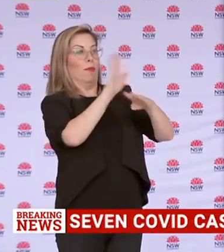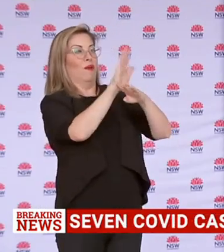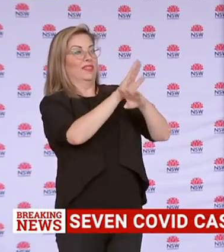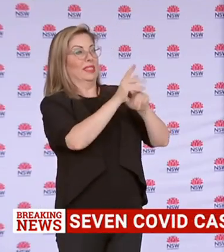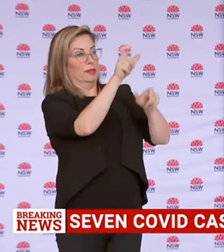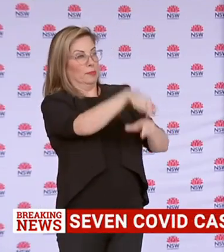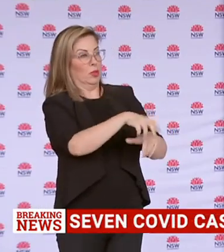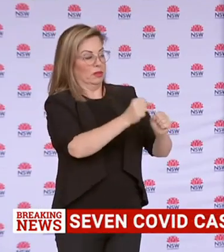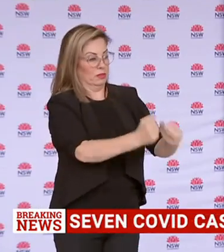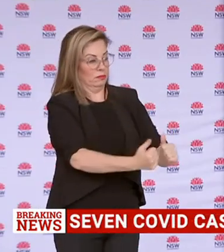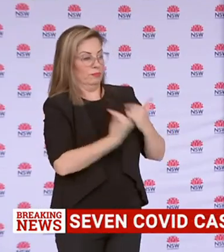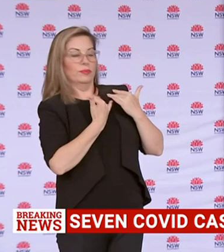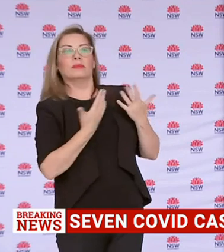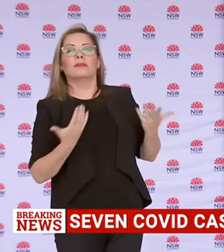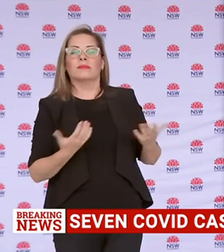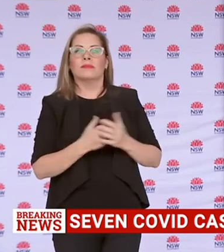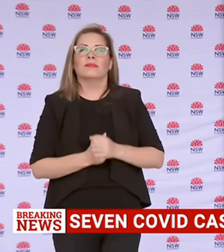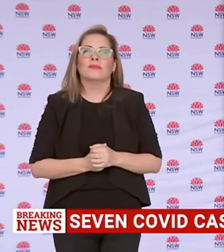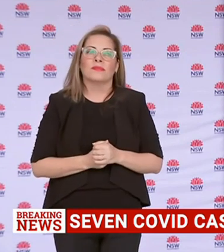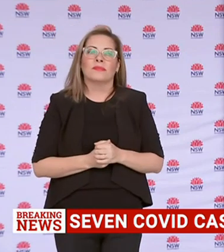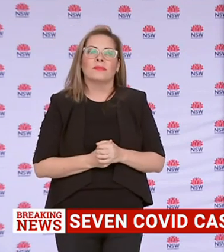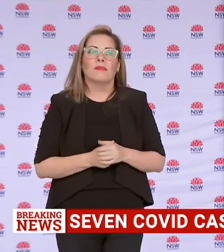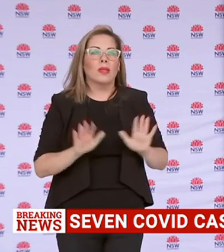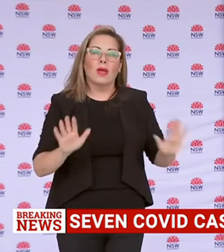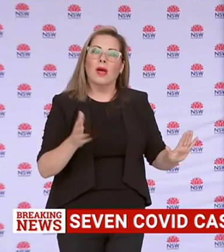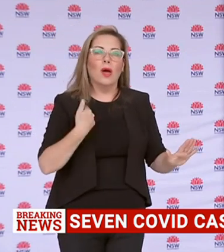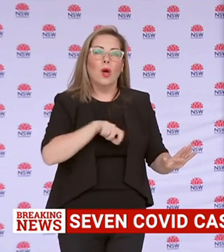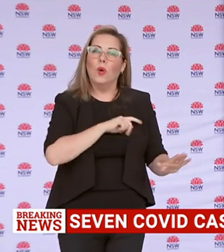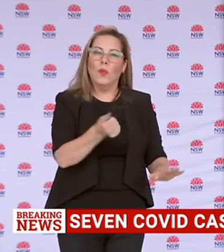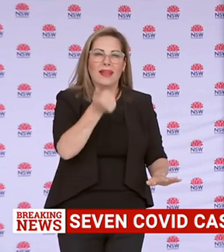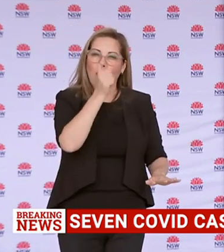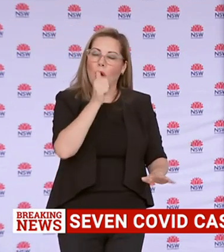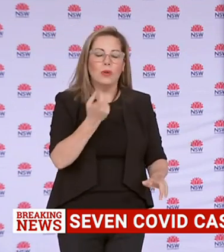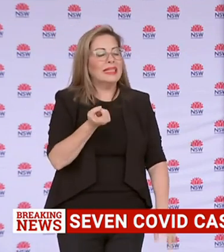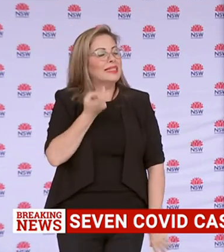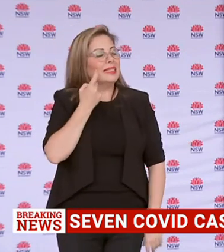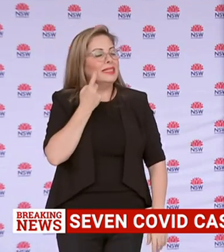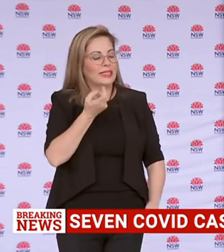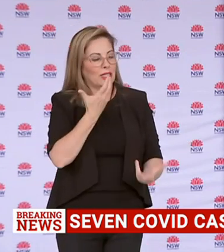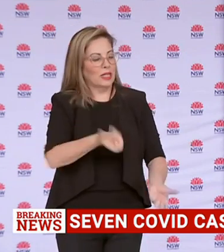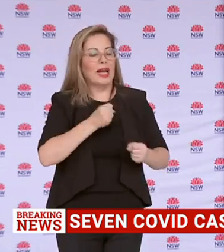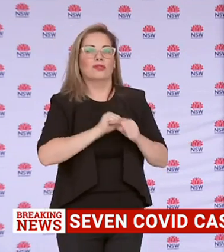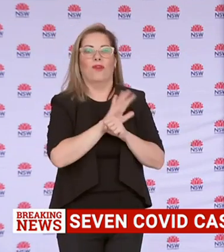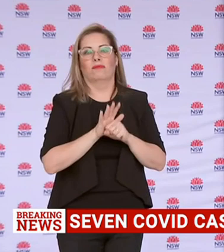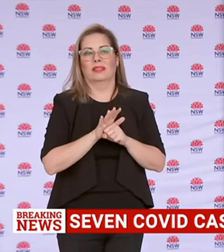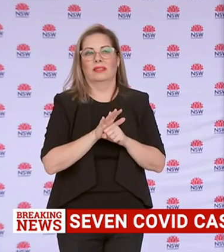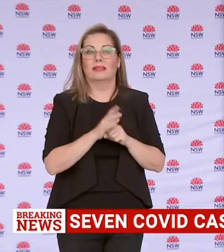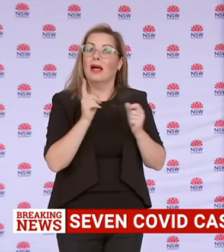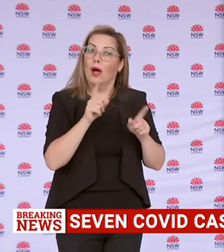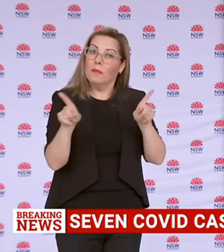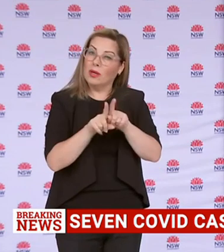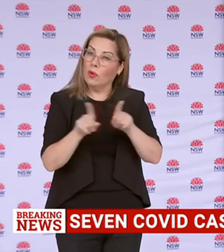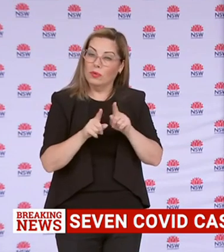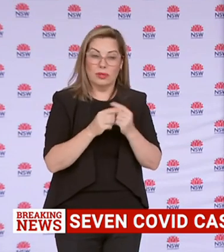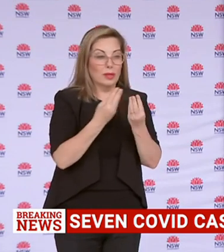highly transmissible and people can be highly infectious. There's often variabilities in individuals in terms